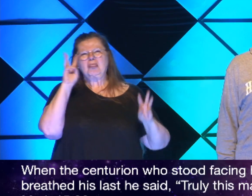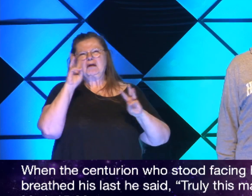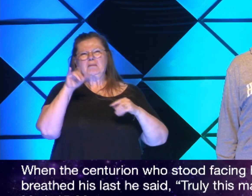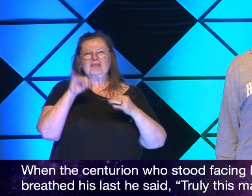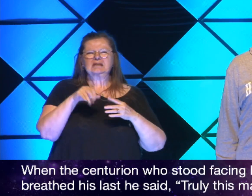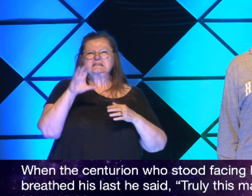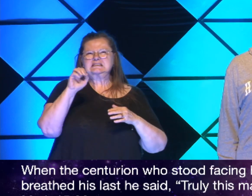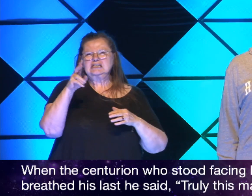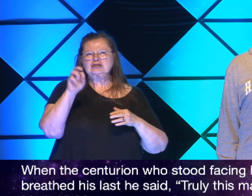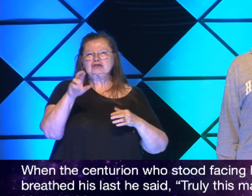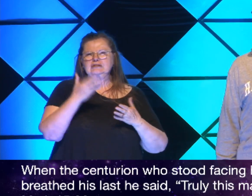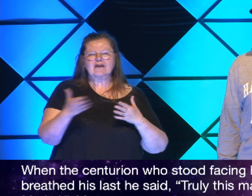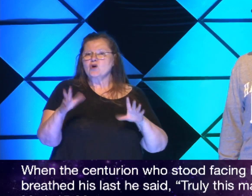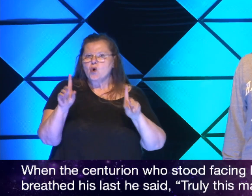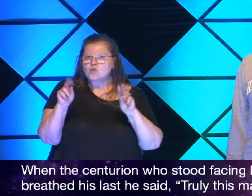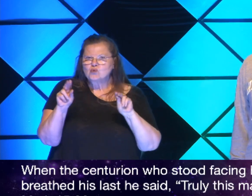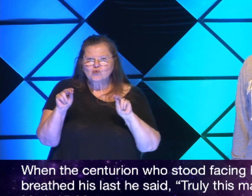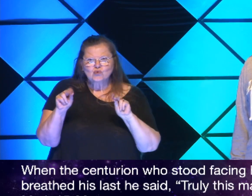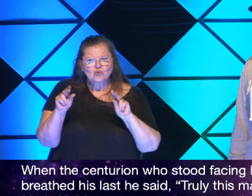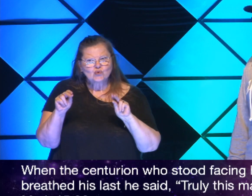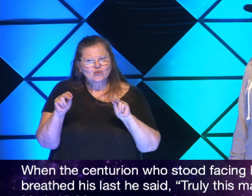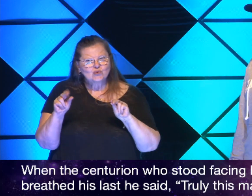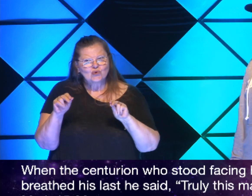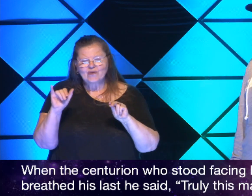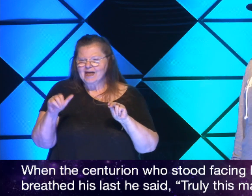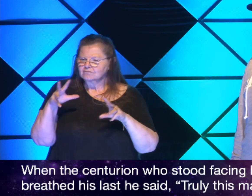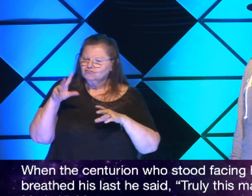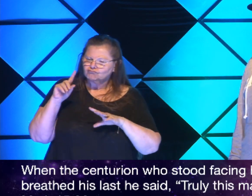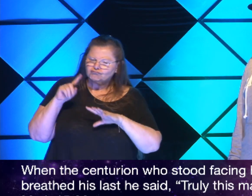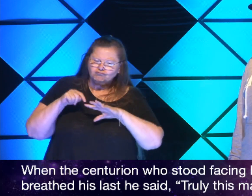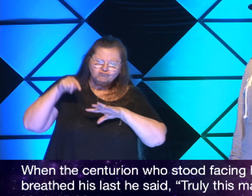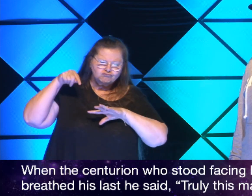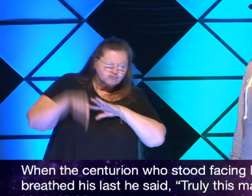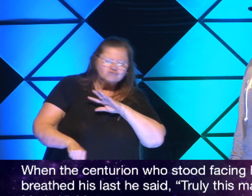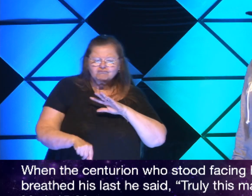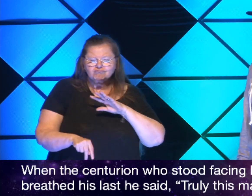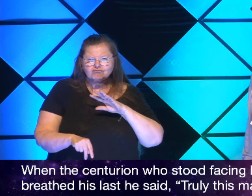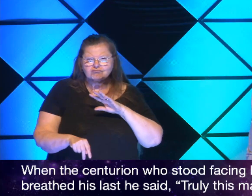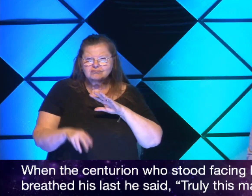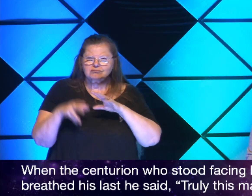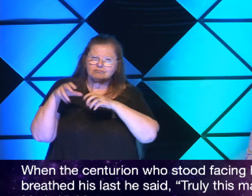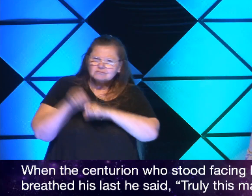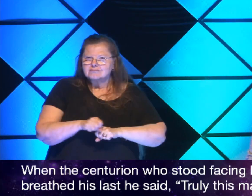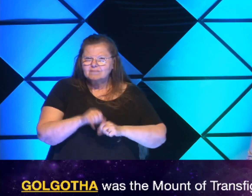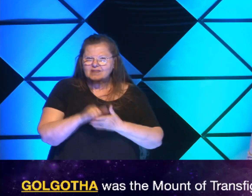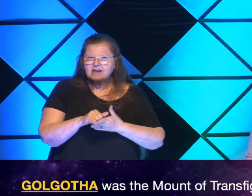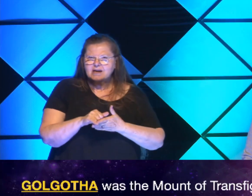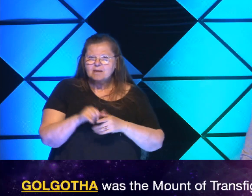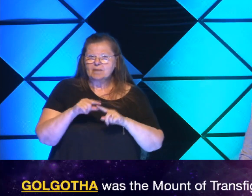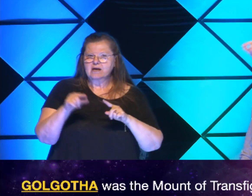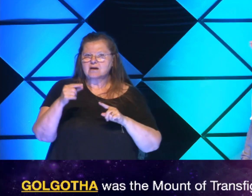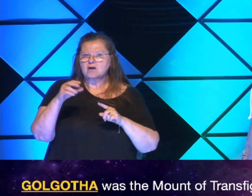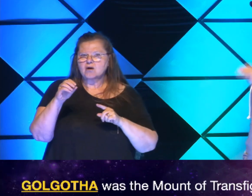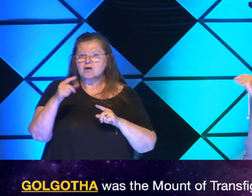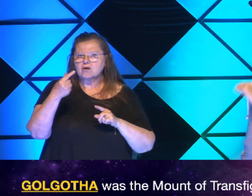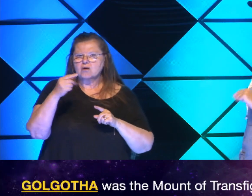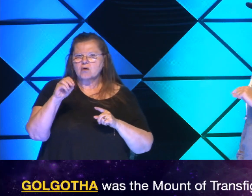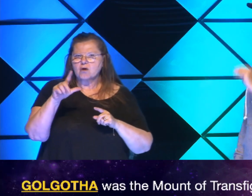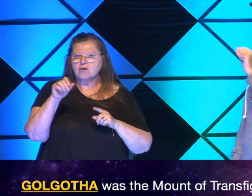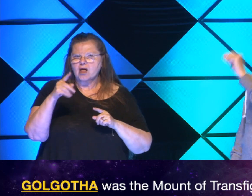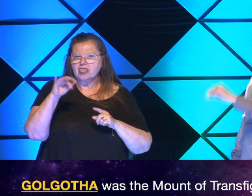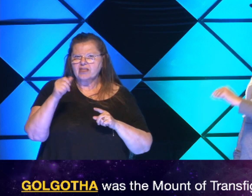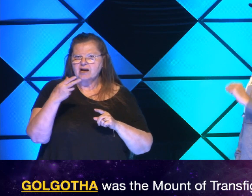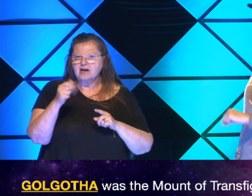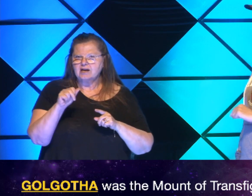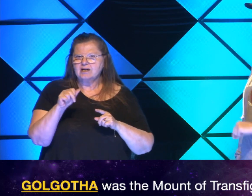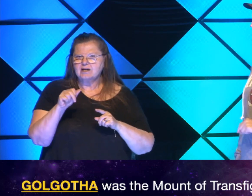stuff. No. That's it. And so what's powerful is Golgotha becomes the Mount of